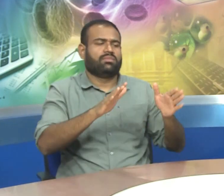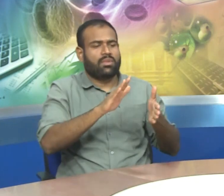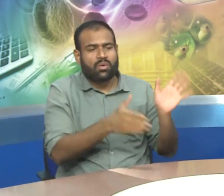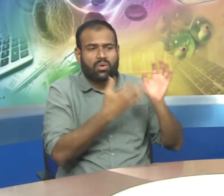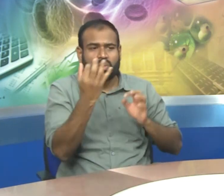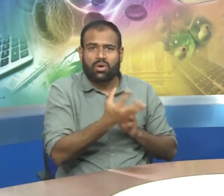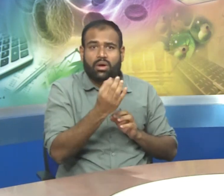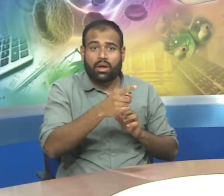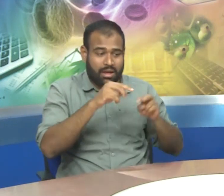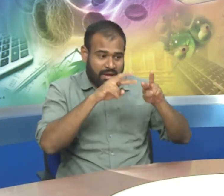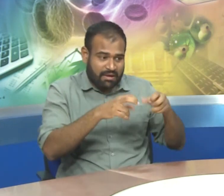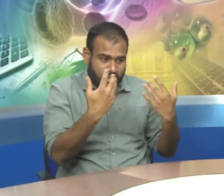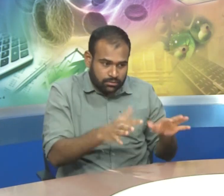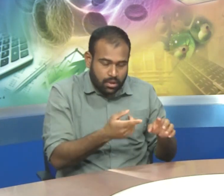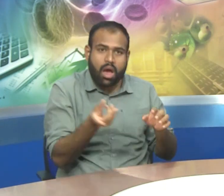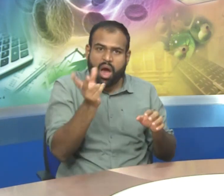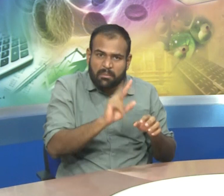the literature search and